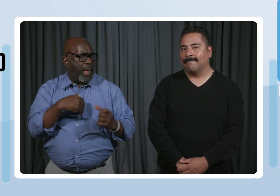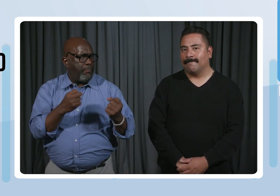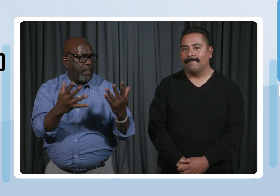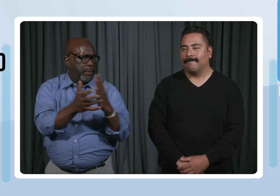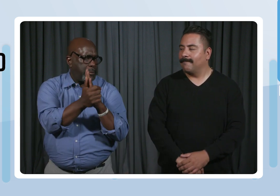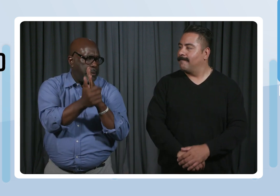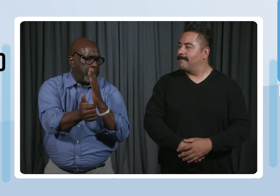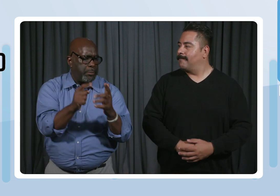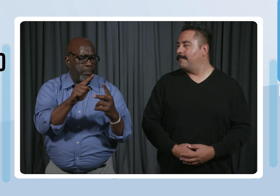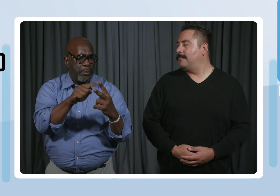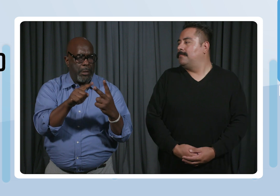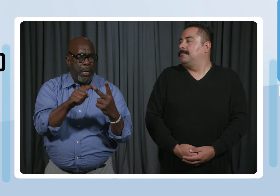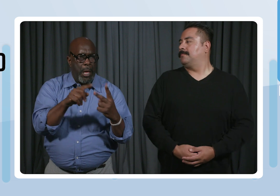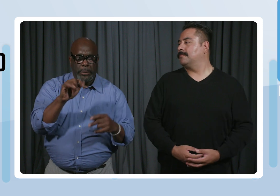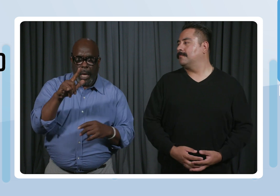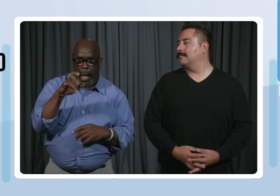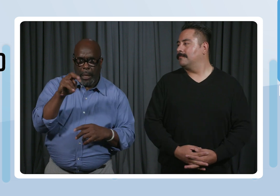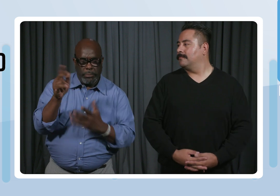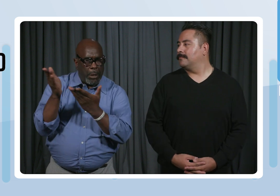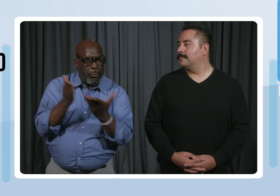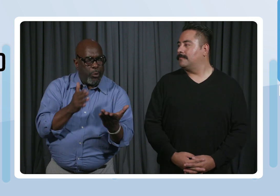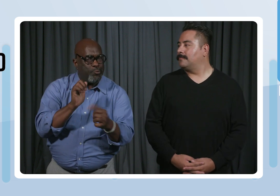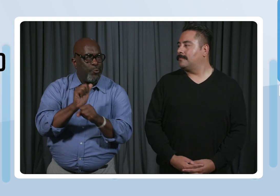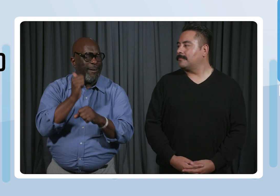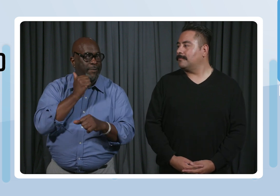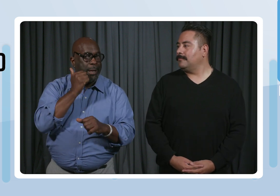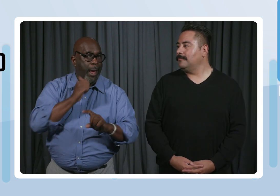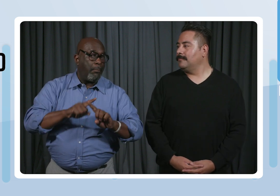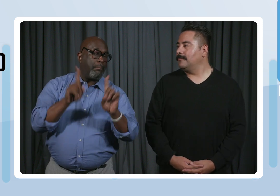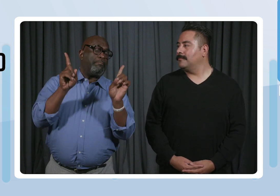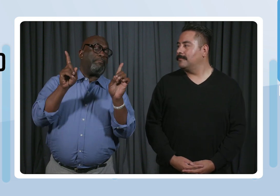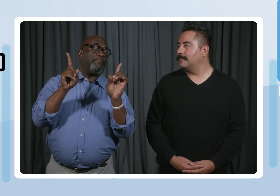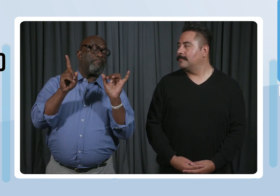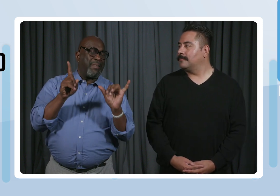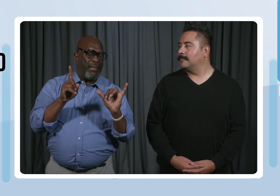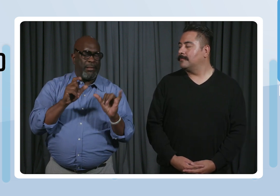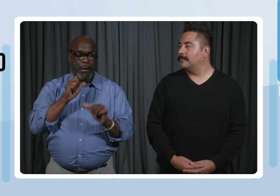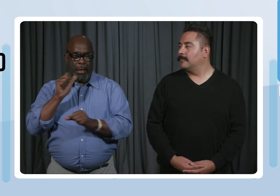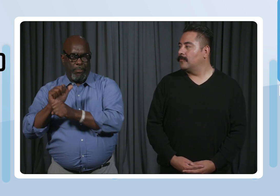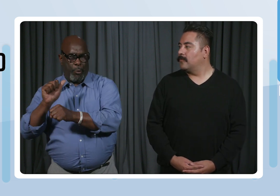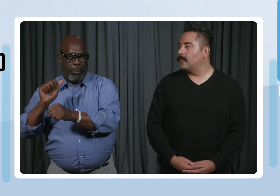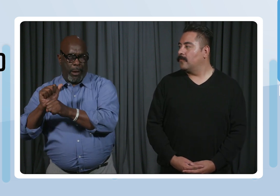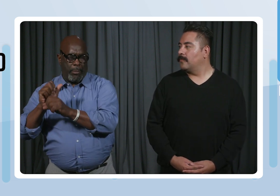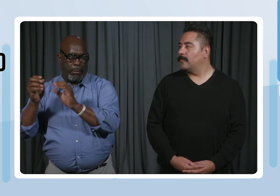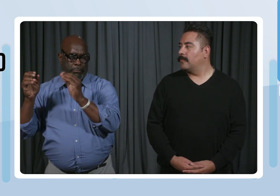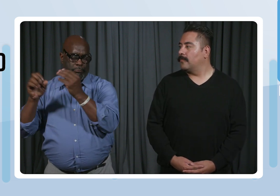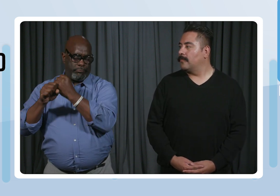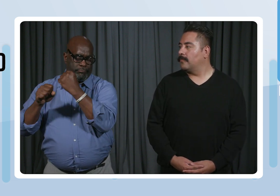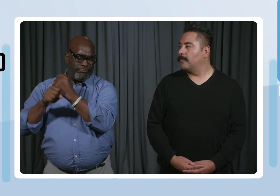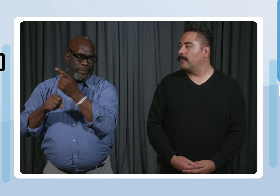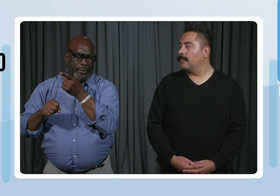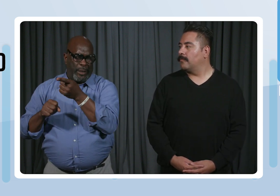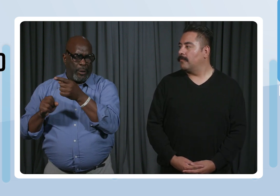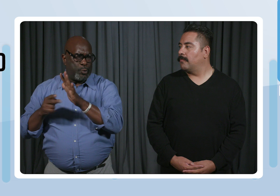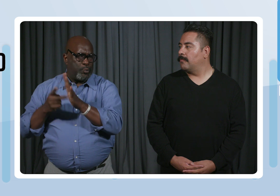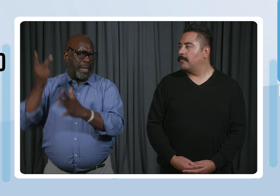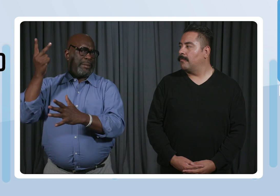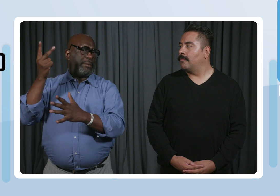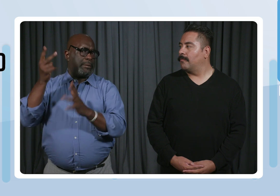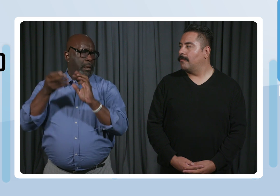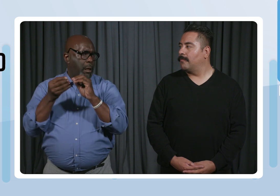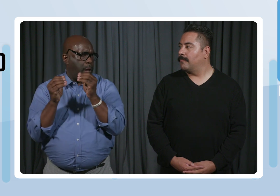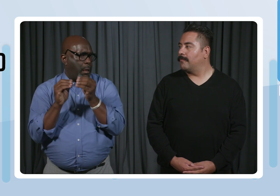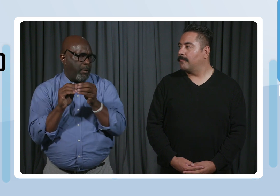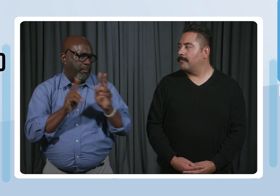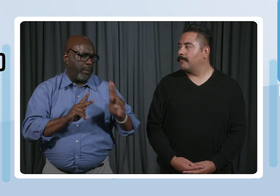they bring to their work each day. However, the unemployment rate of people with disabilities remains twice the amount of